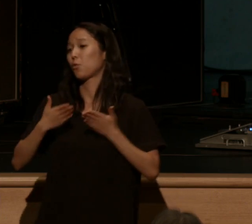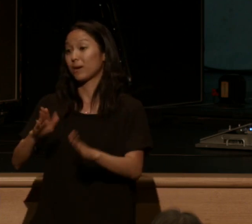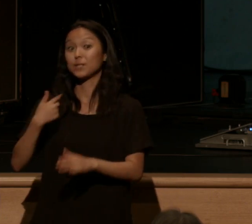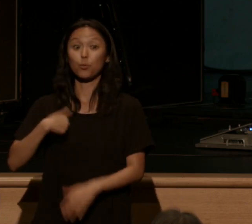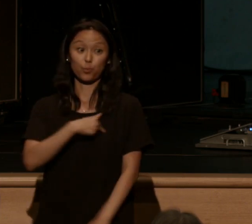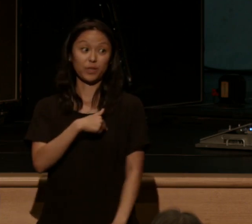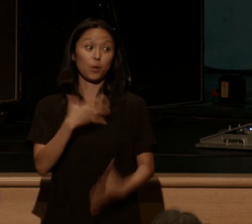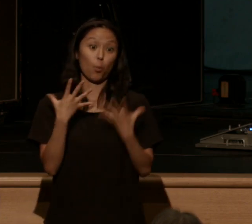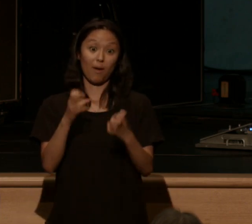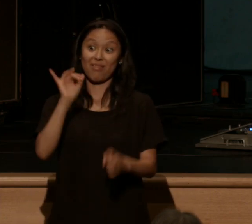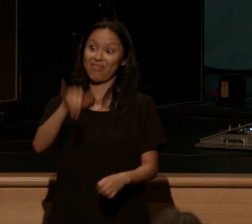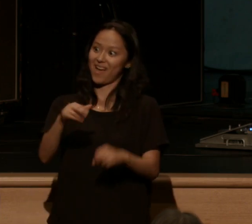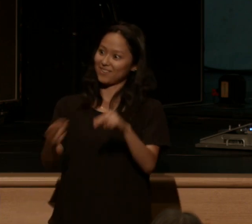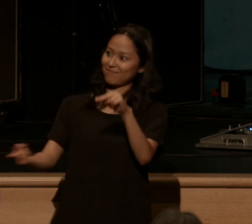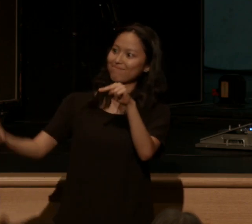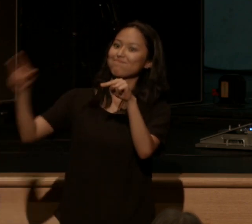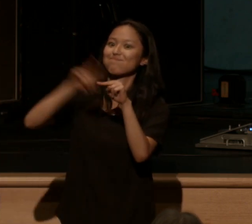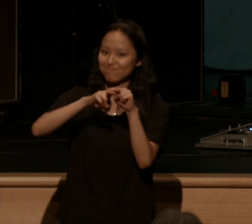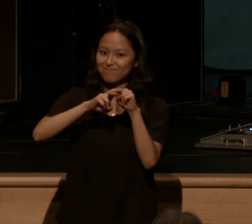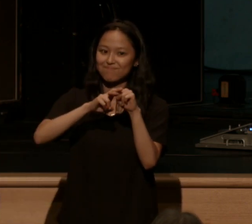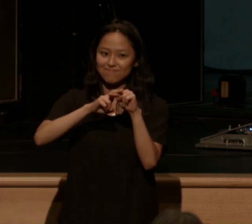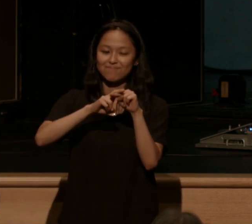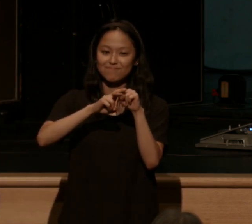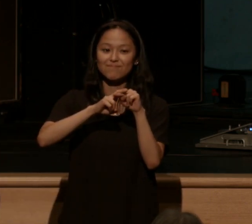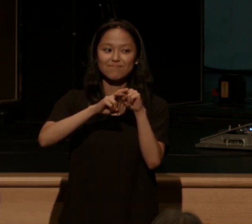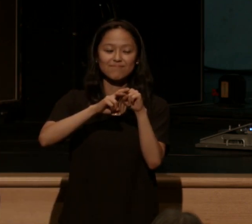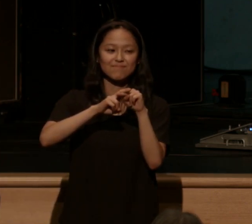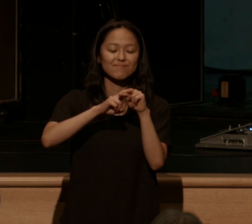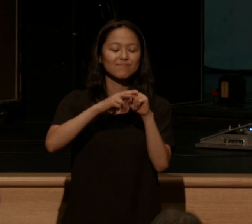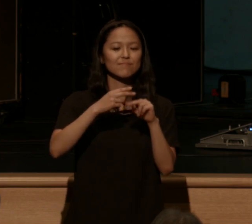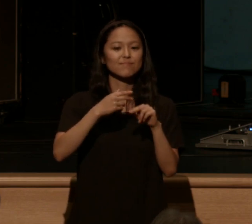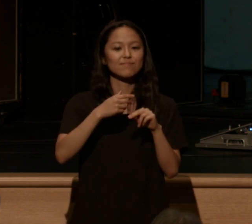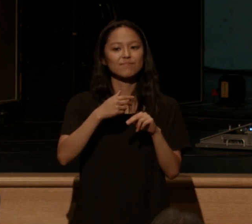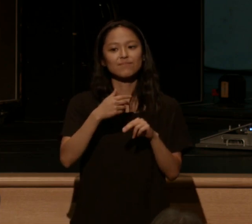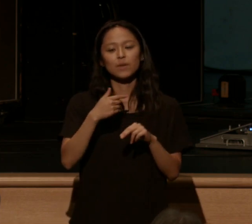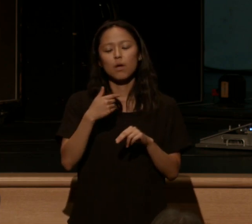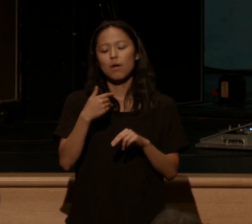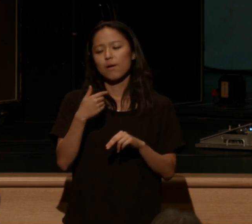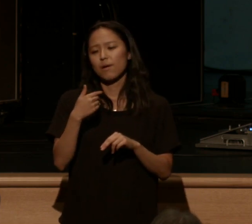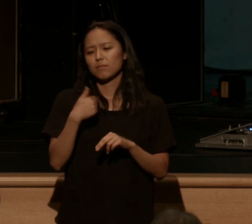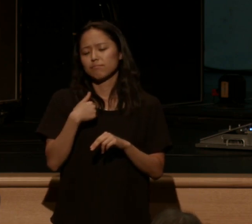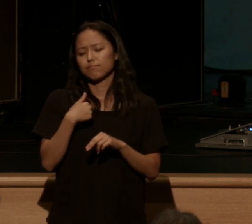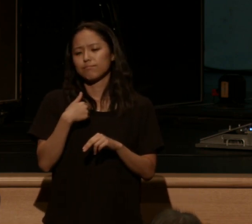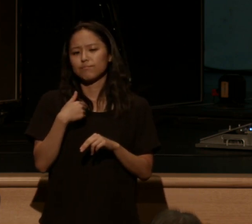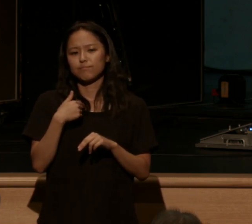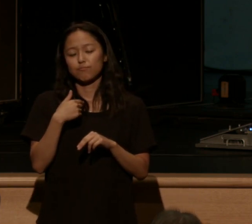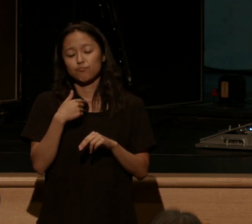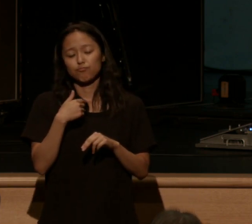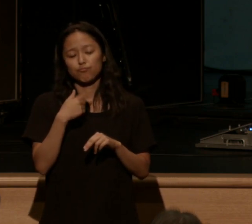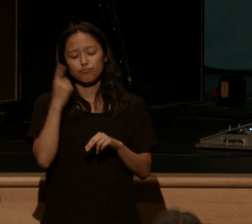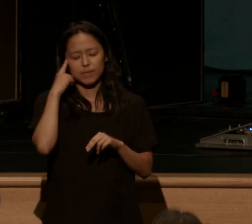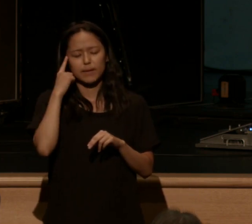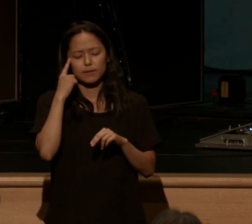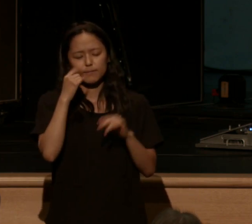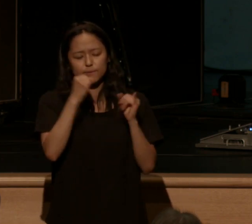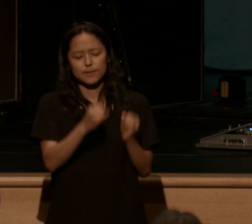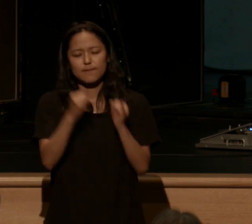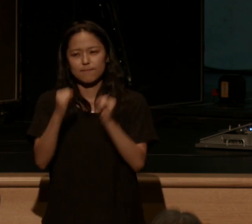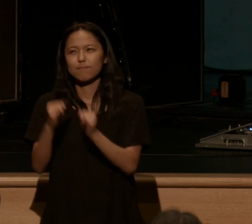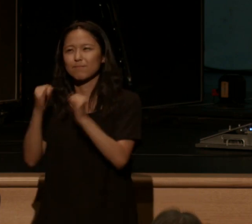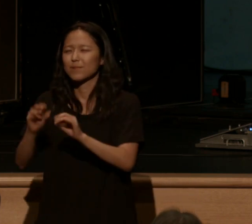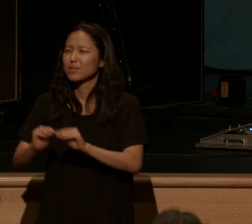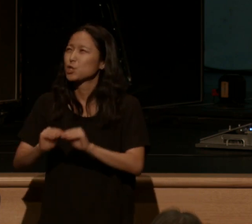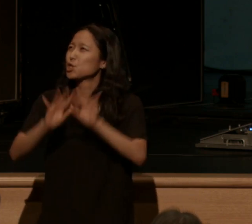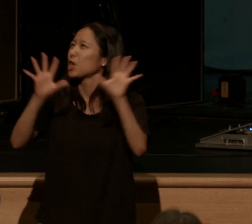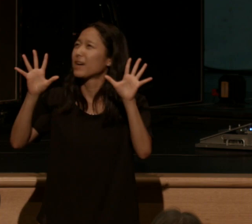want that to increase. Not trying to put anyone on a platform, whatever, just individually, those of us shining our light for the